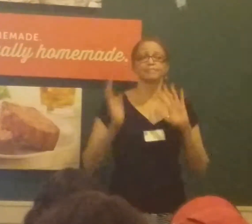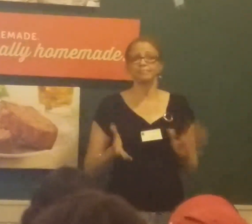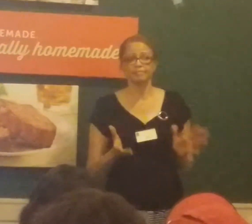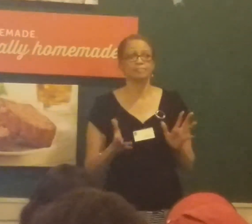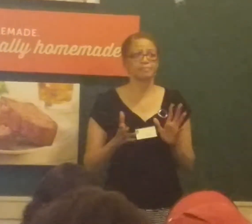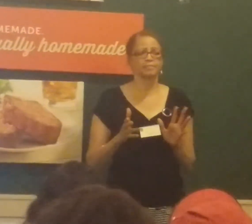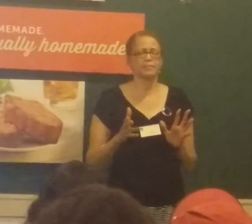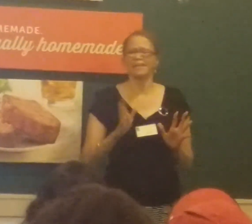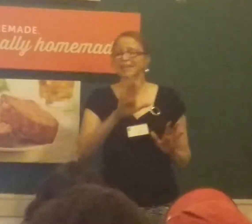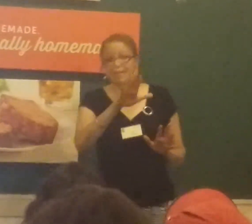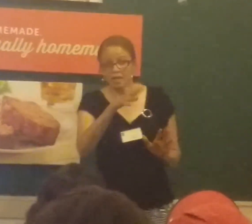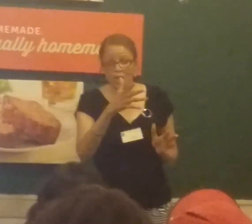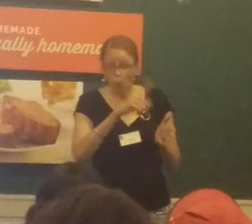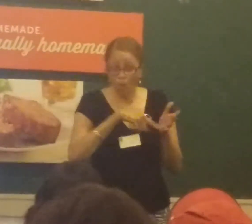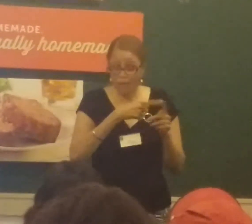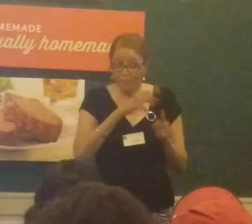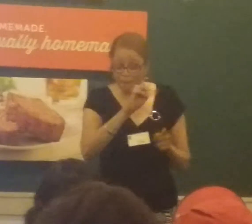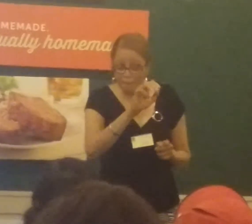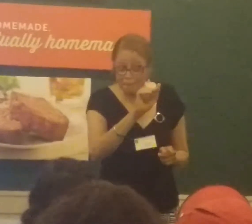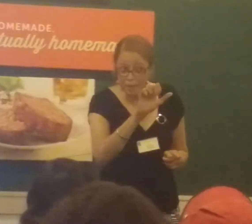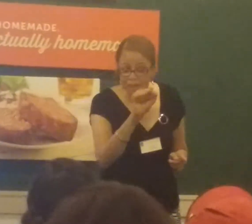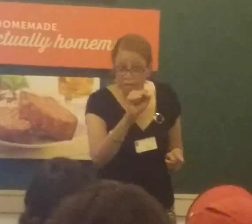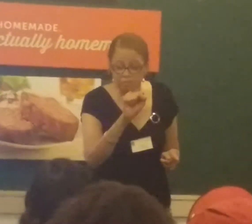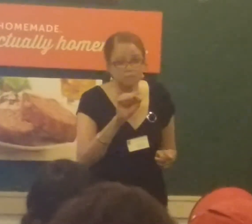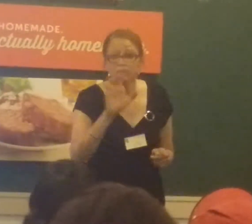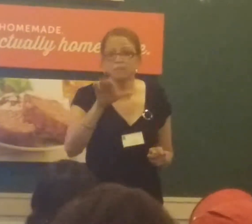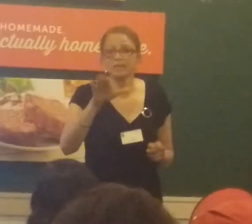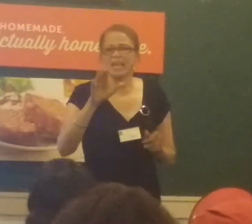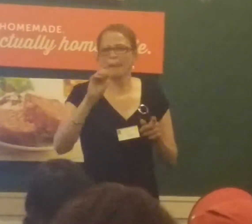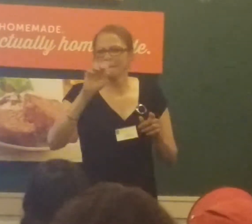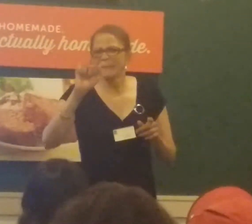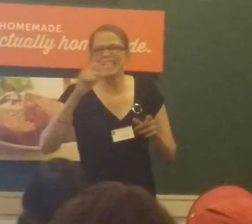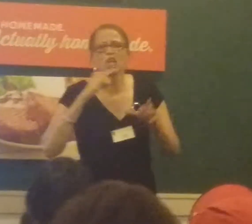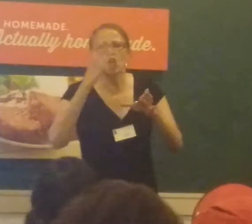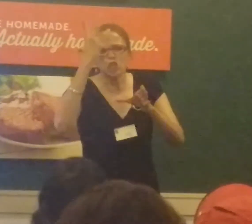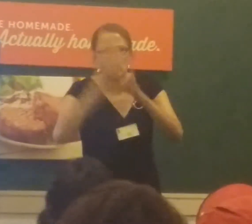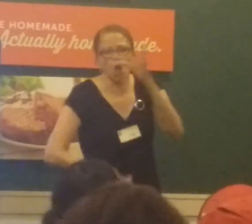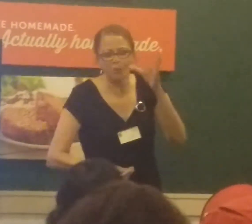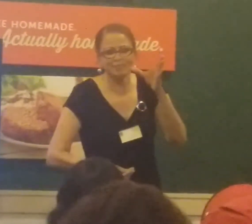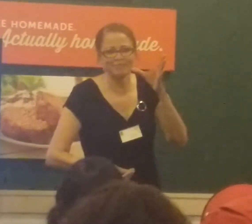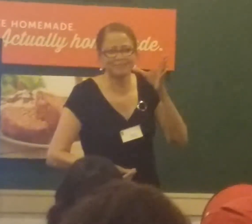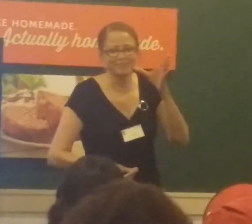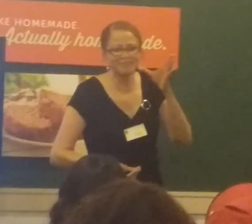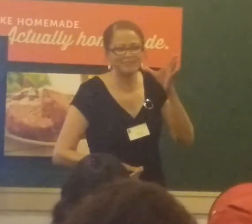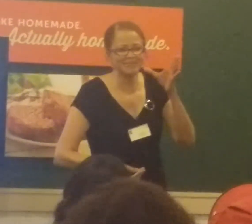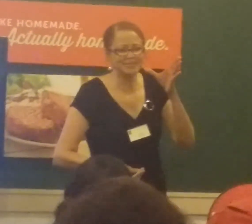And they did everything they had to do. And they said, I said, what about the mass? And they said, the mass is gone.